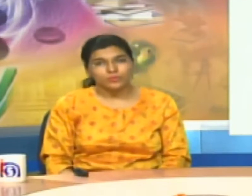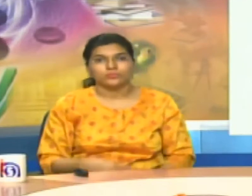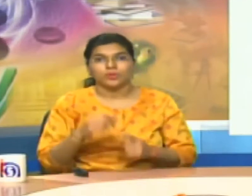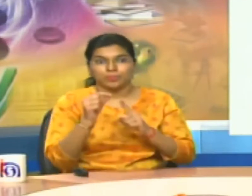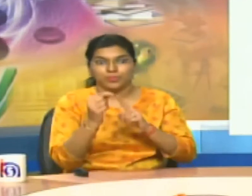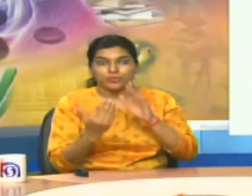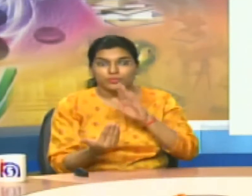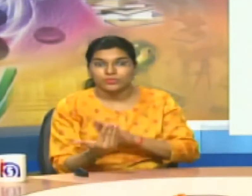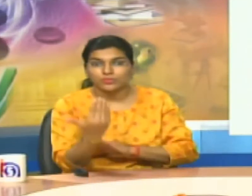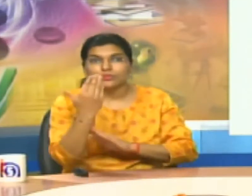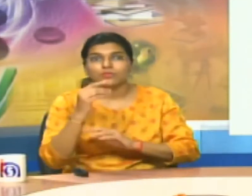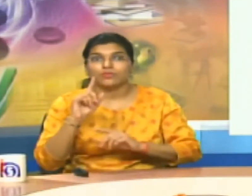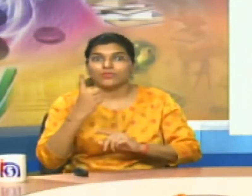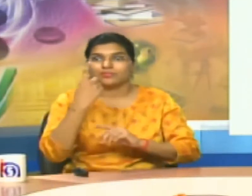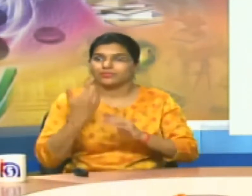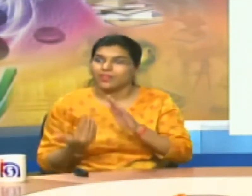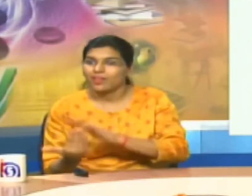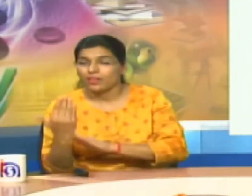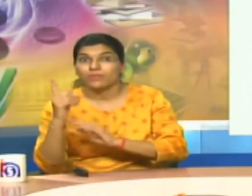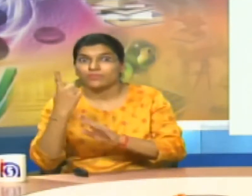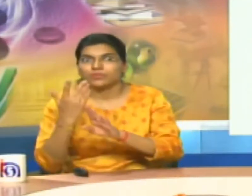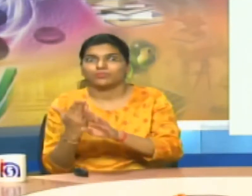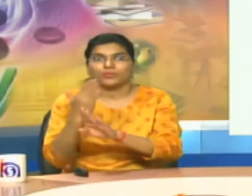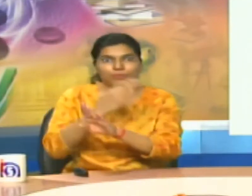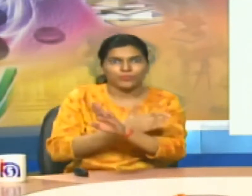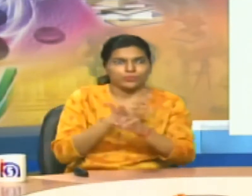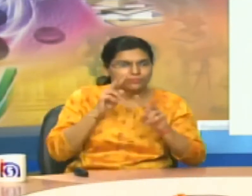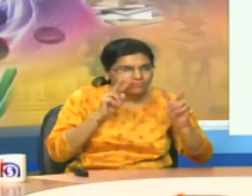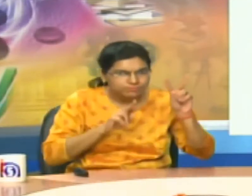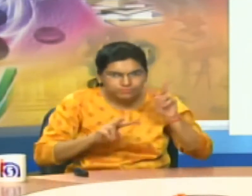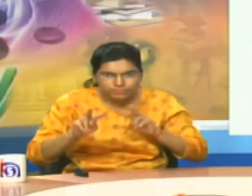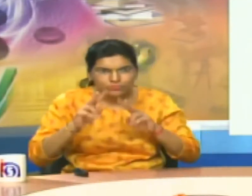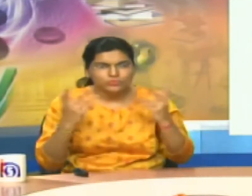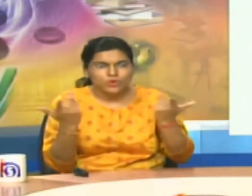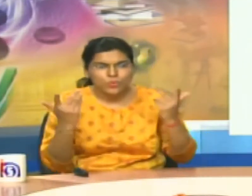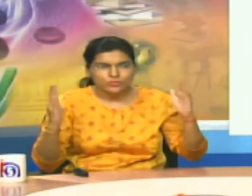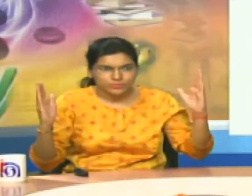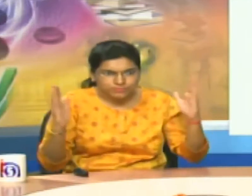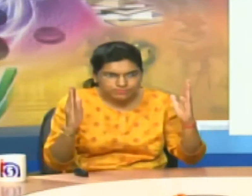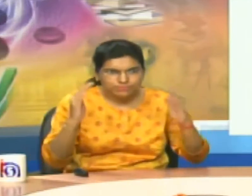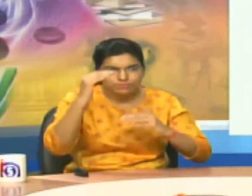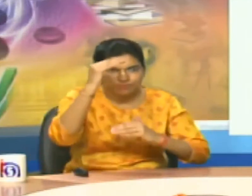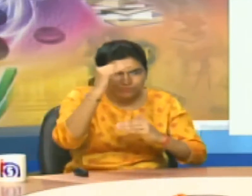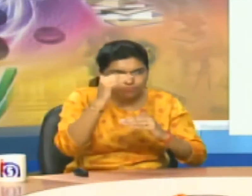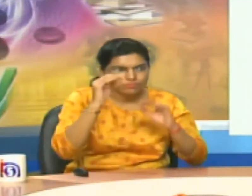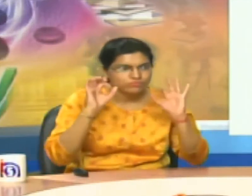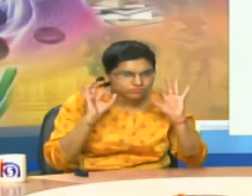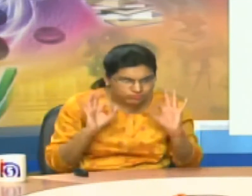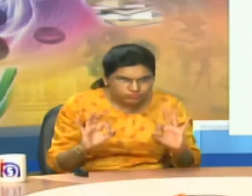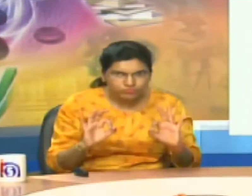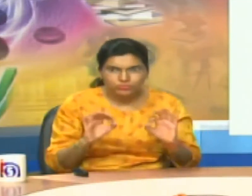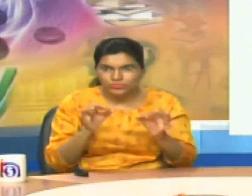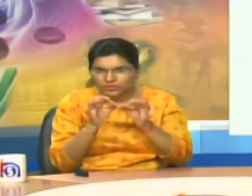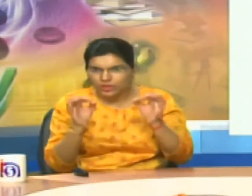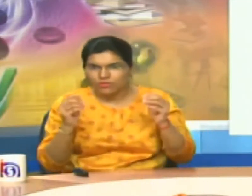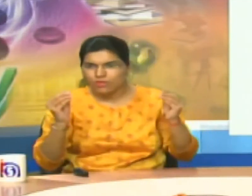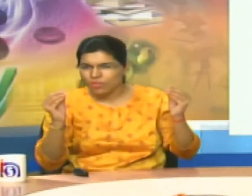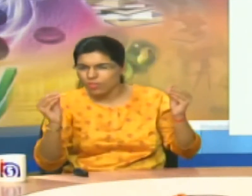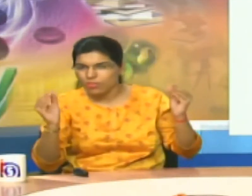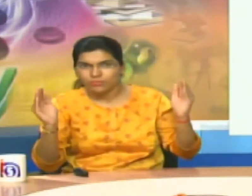The next is print, like finally we take print. So, before taking print we need to preview